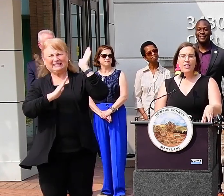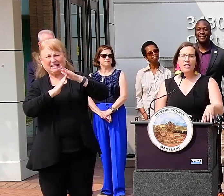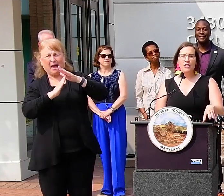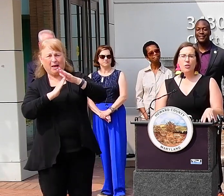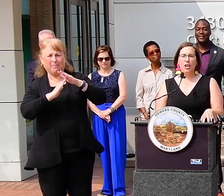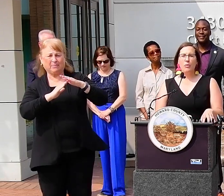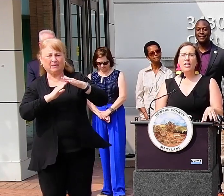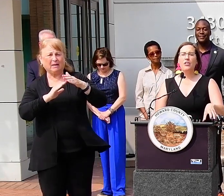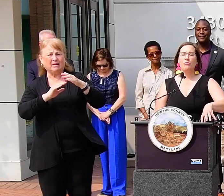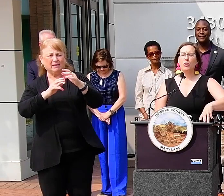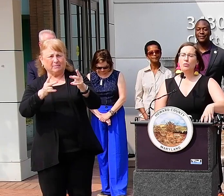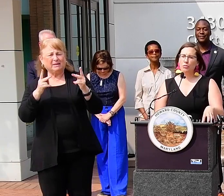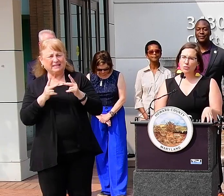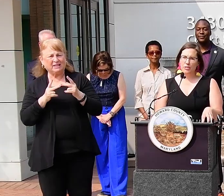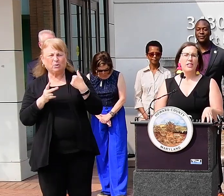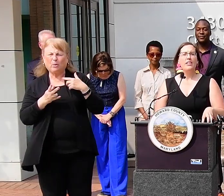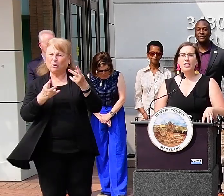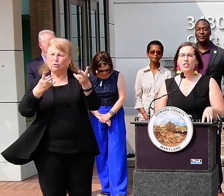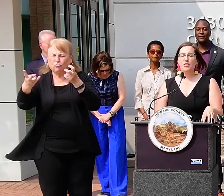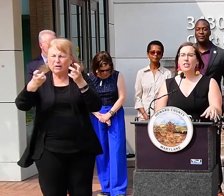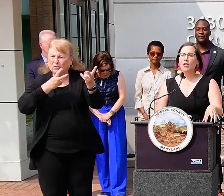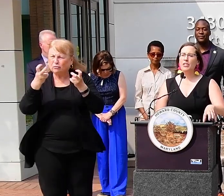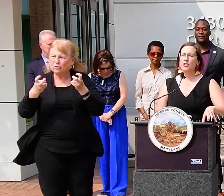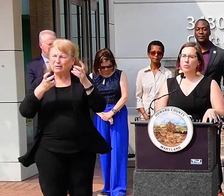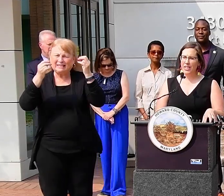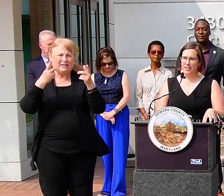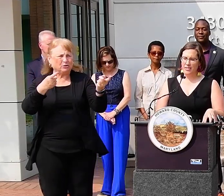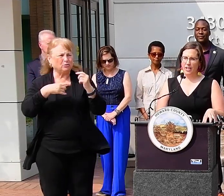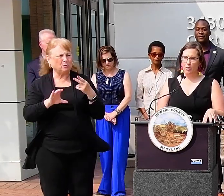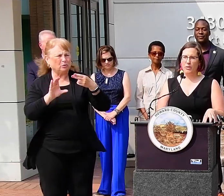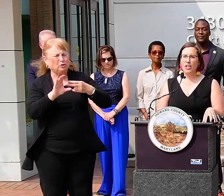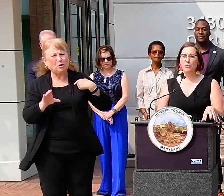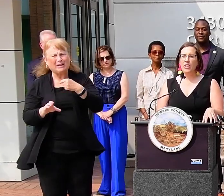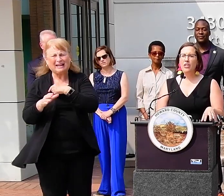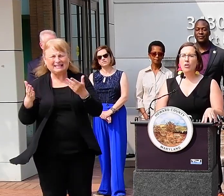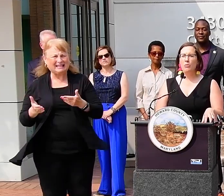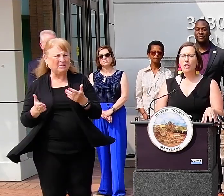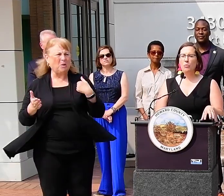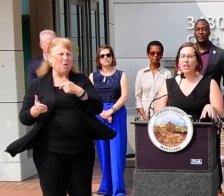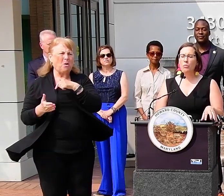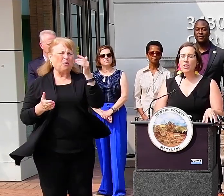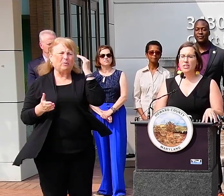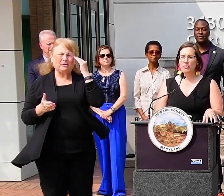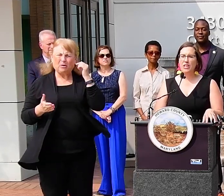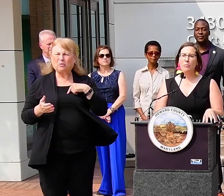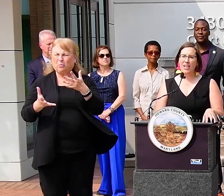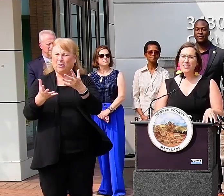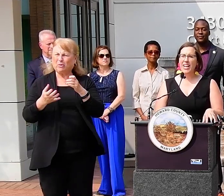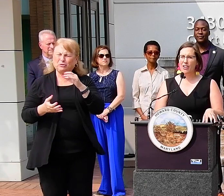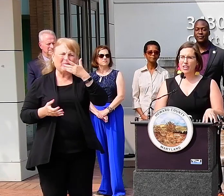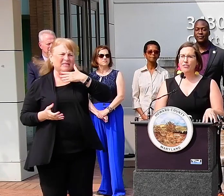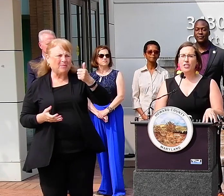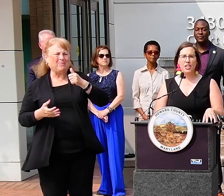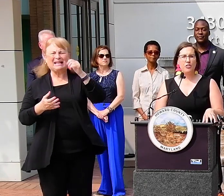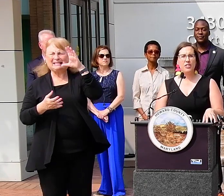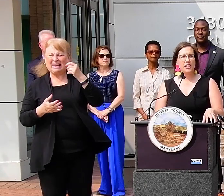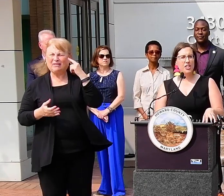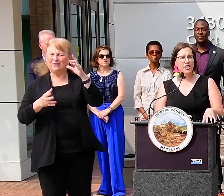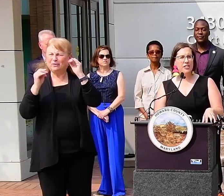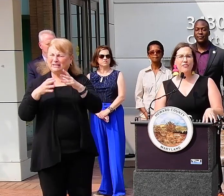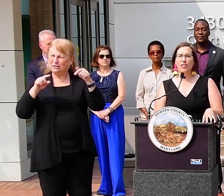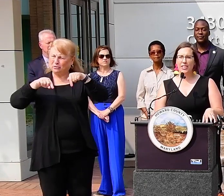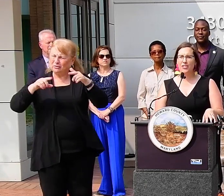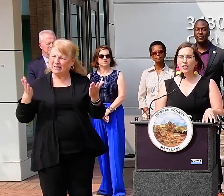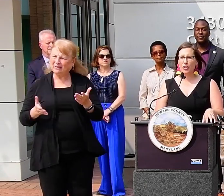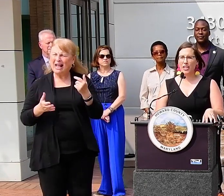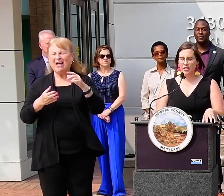spot is so that we can recruit teachers to come and join us here, because we know that we want to be the best county for teachers to teach